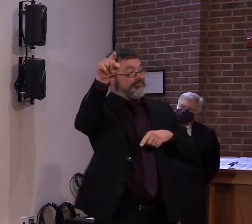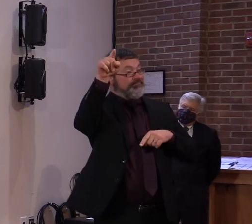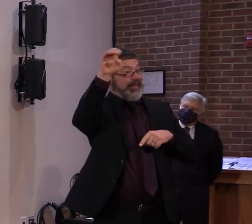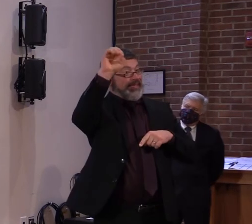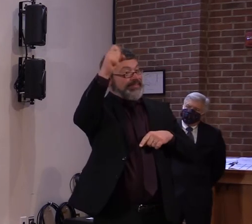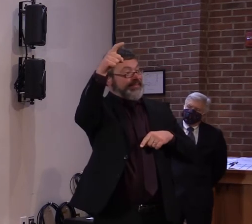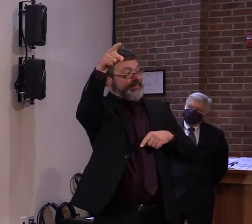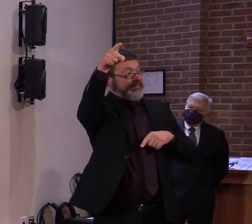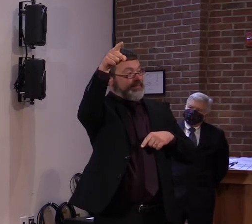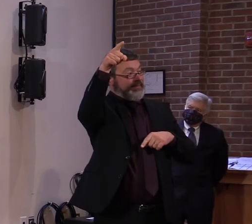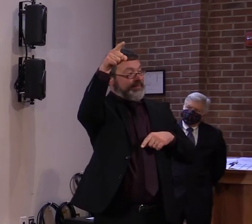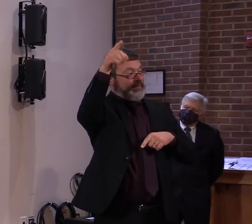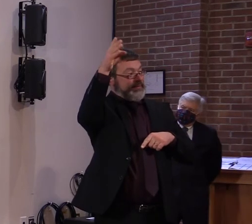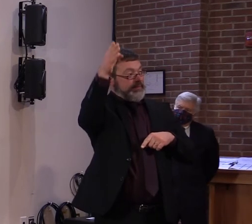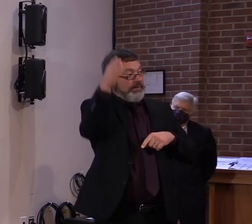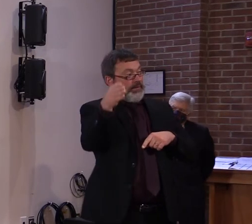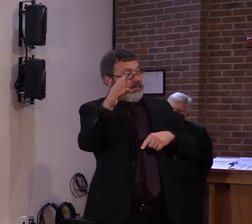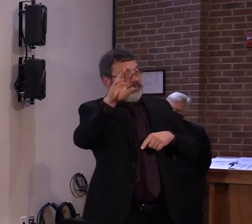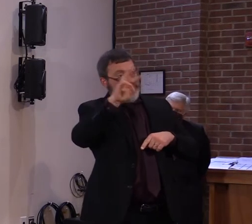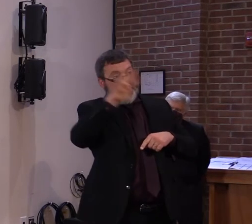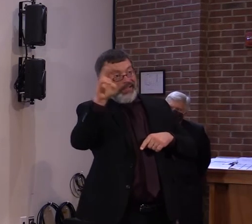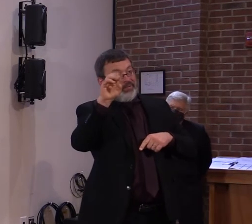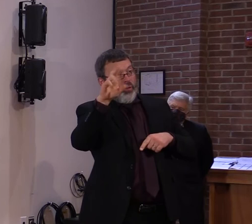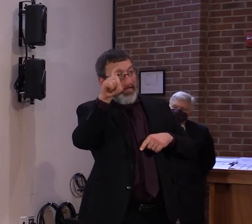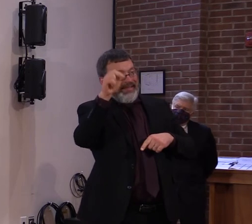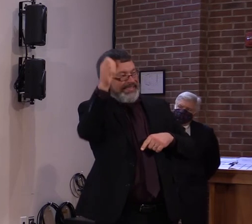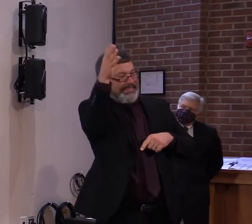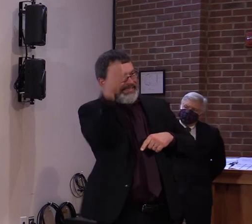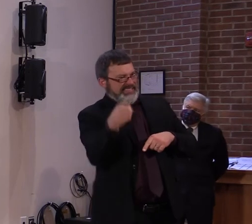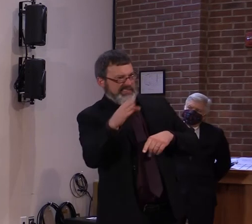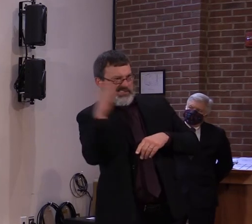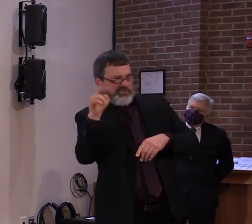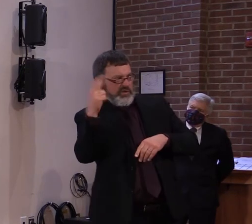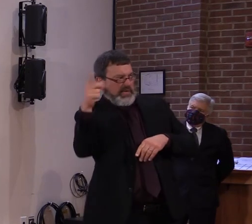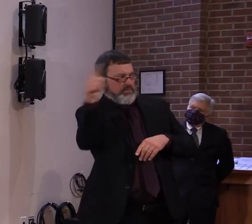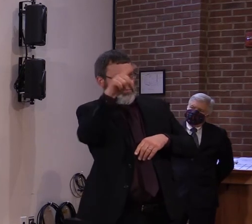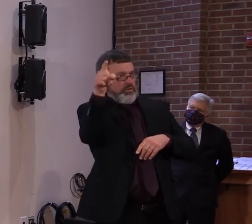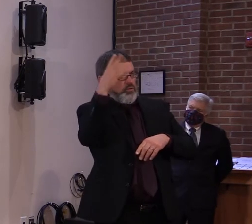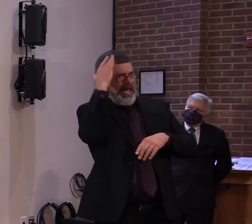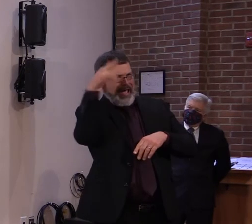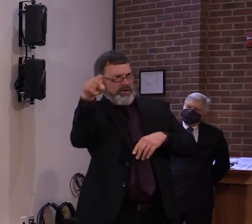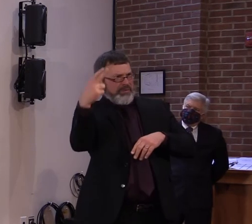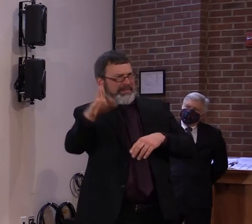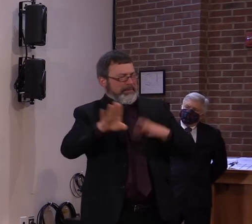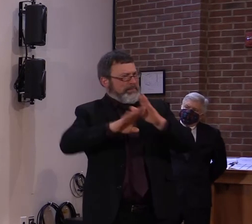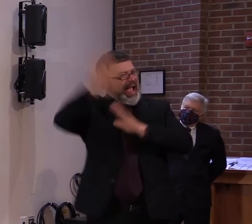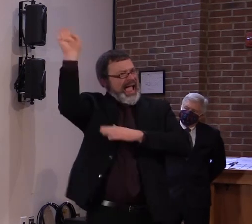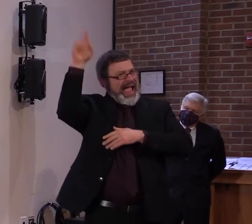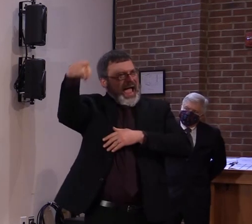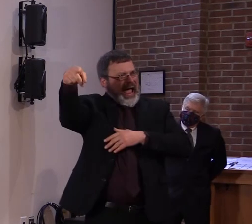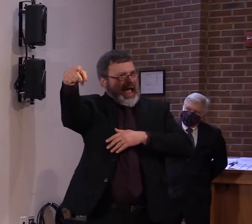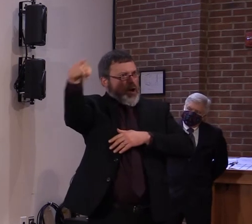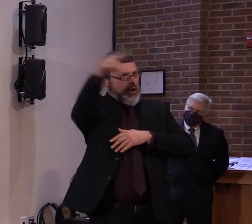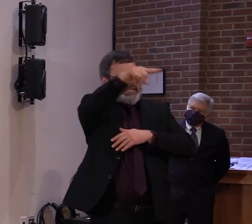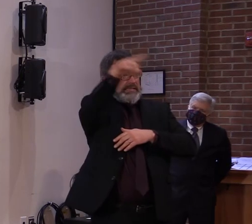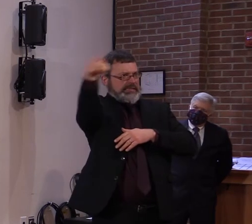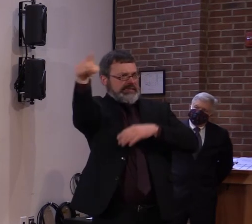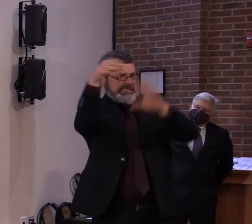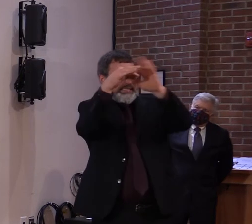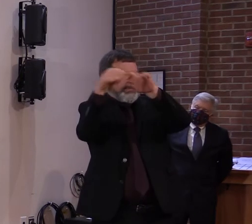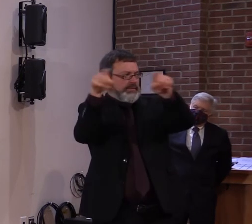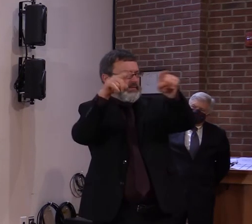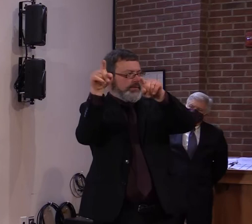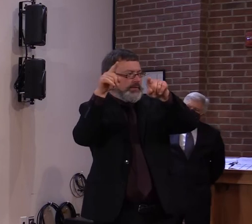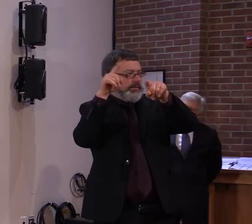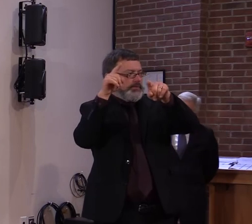west, Orleans, just because of the fact that we don't normally see a lot of activity in that part of the state, and